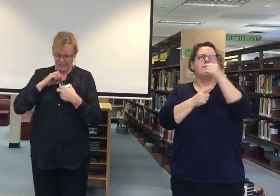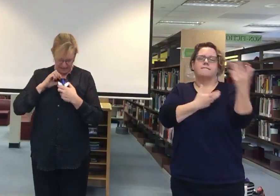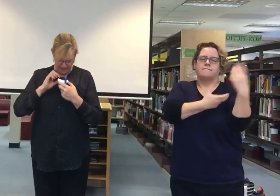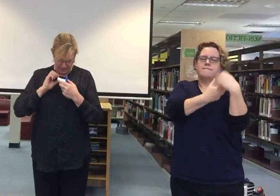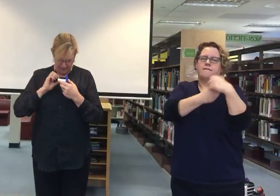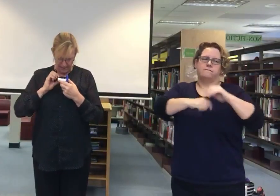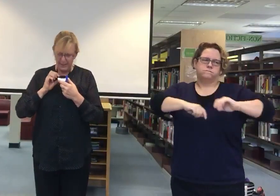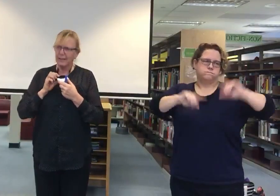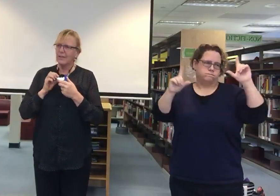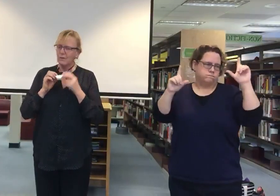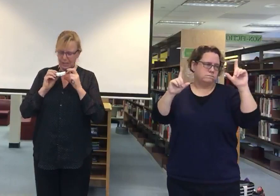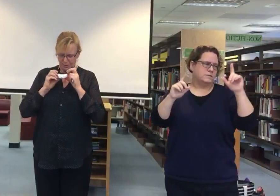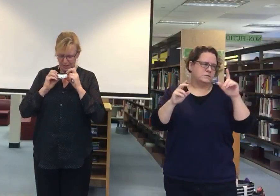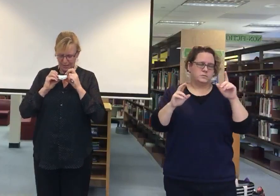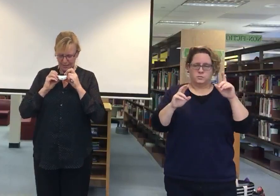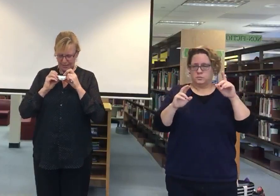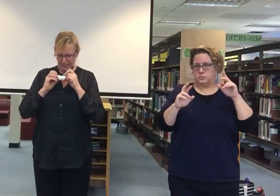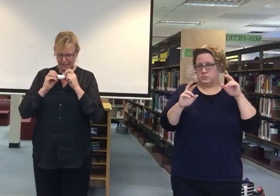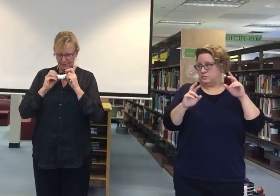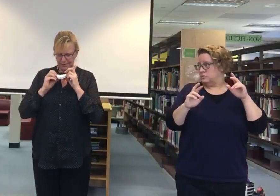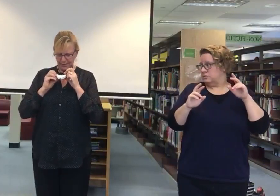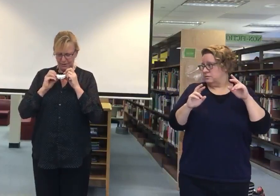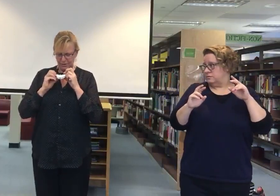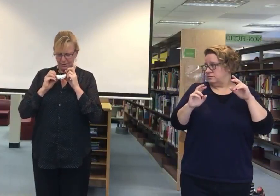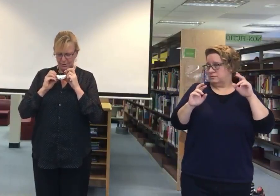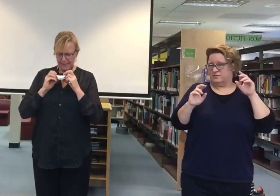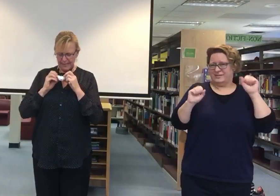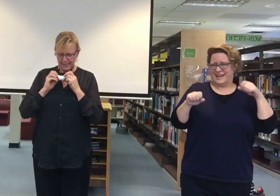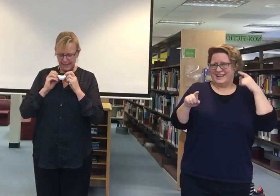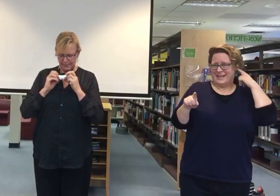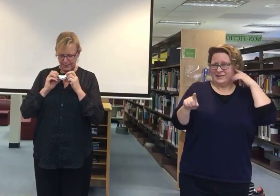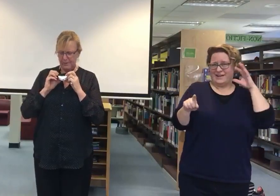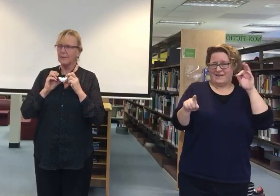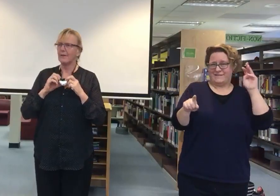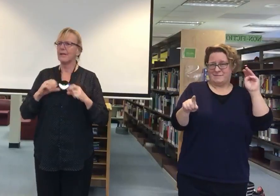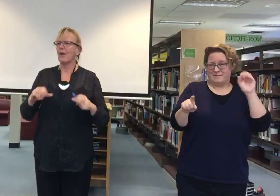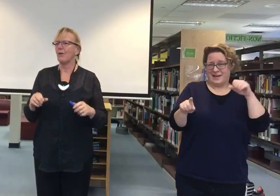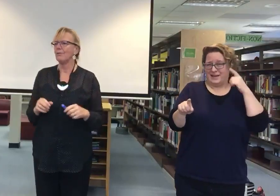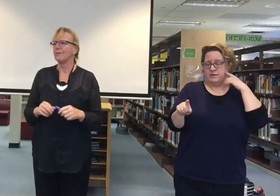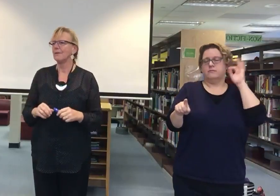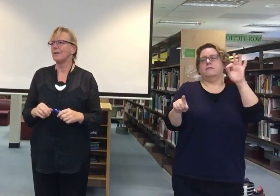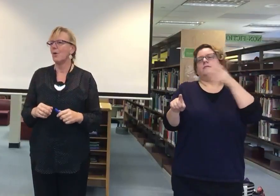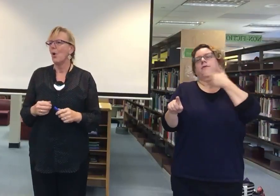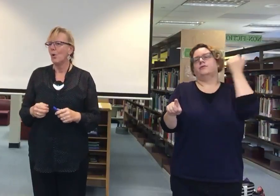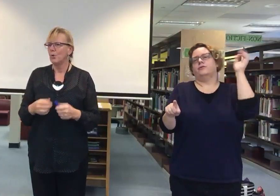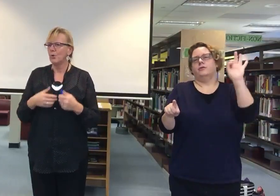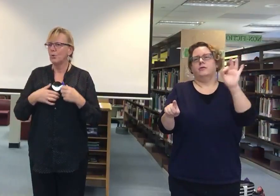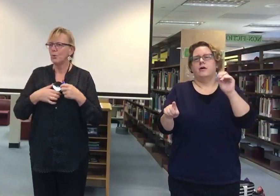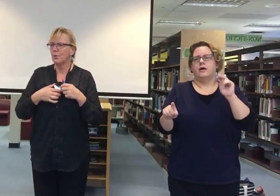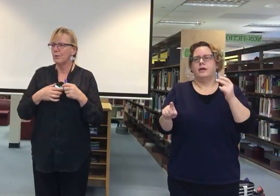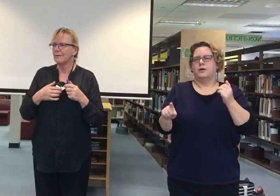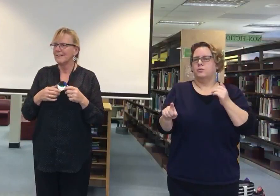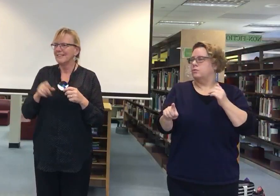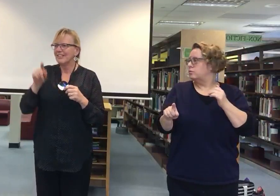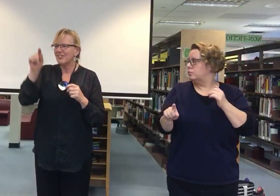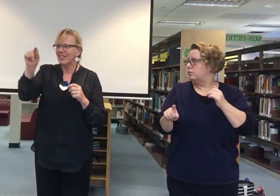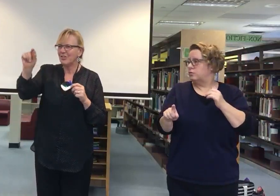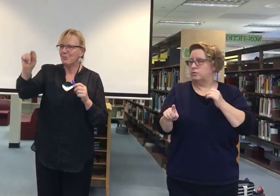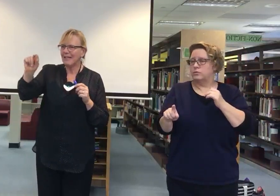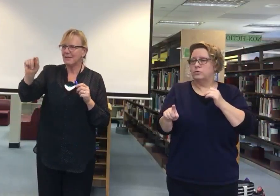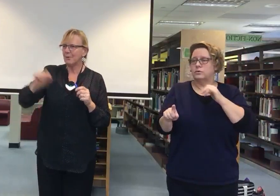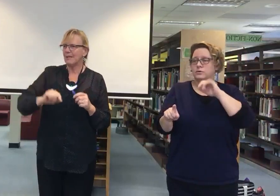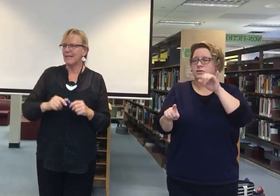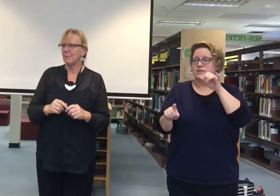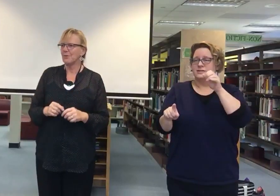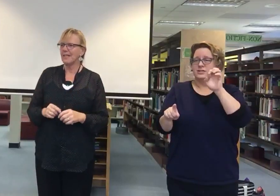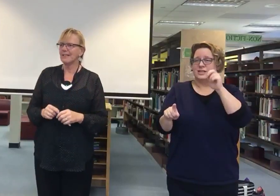connected. Can you hear the sound field at all? Do we need the sound field? Okay, there we go. Jen,